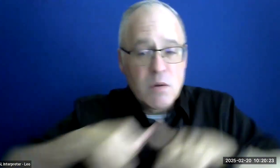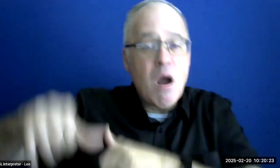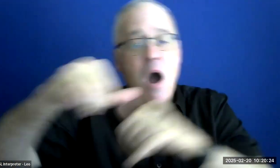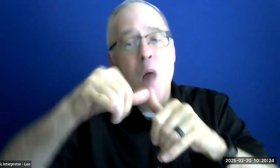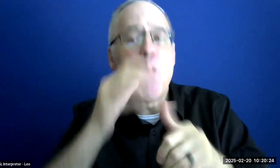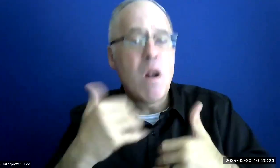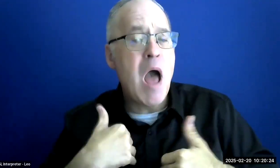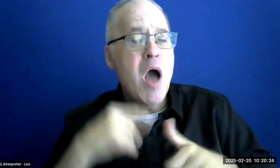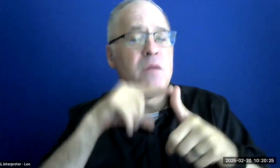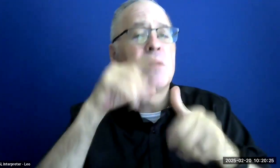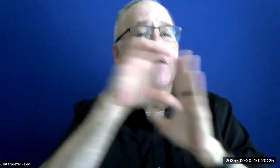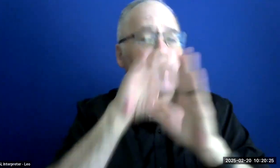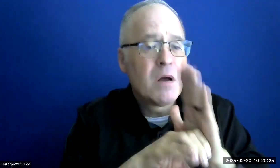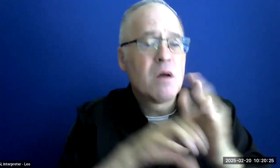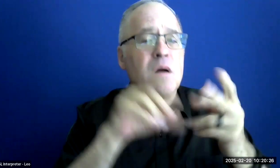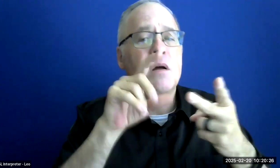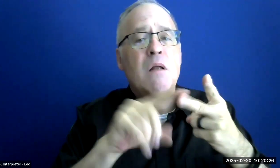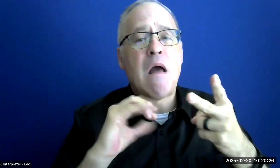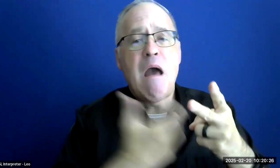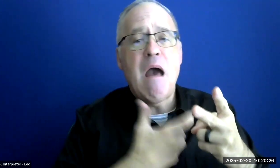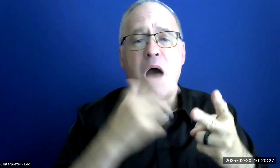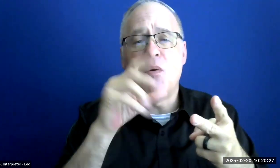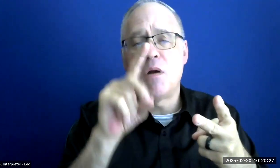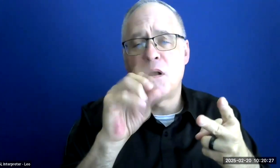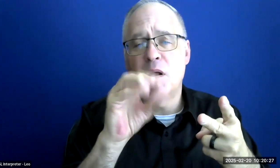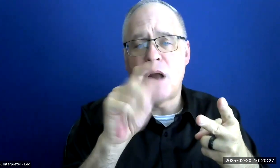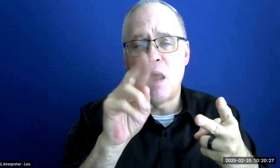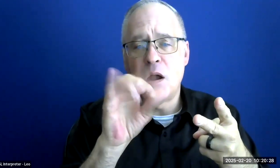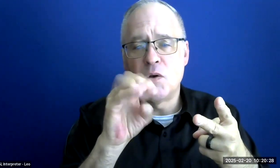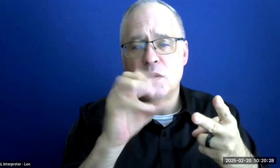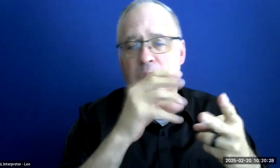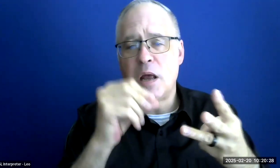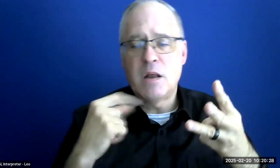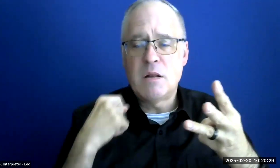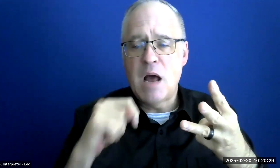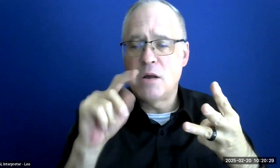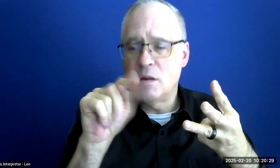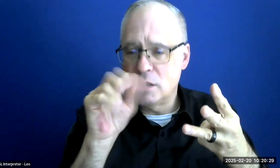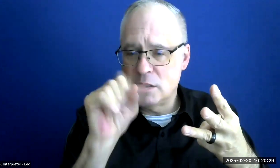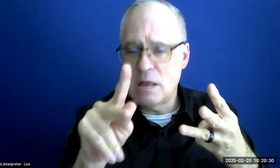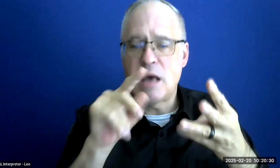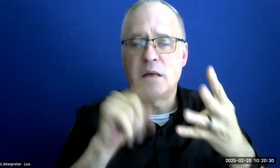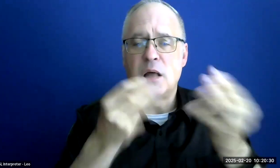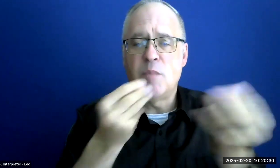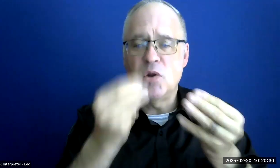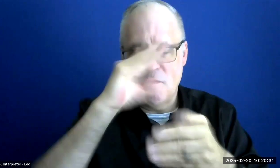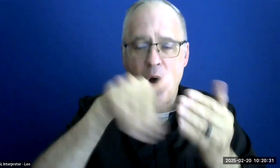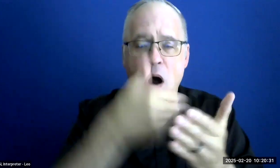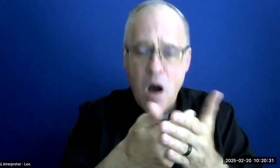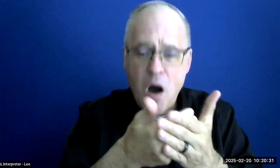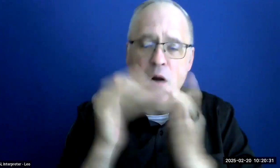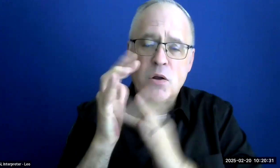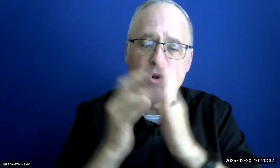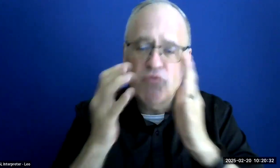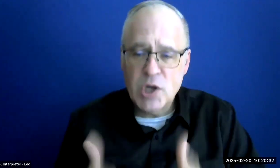Constitution, the doctrinal standards in our theological task, the ministry of all Christians, and the social principles enacted